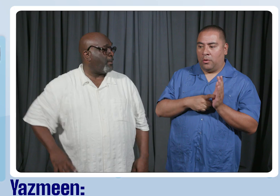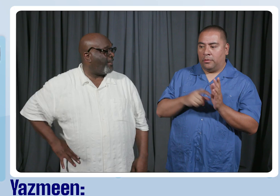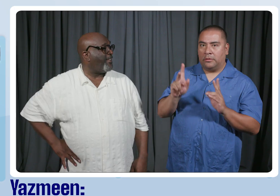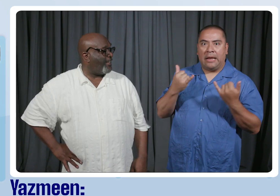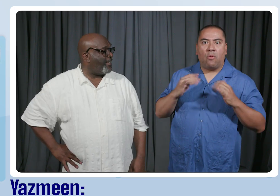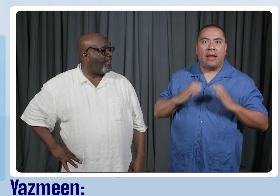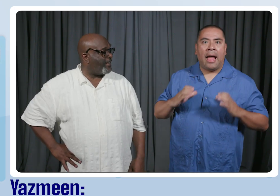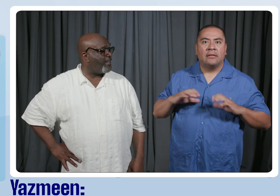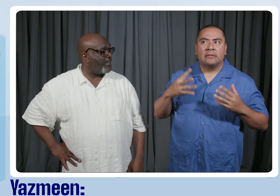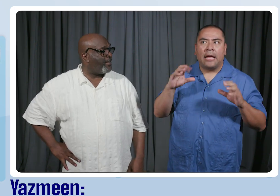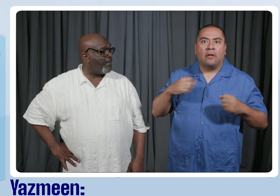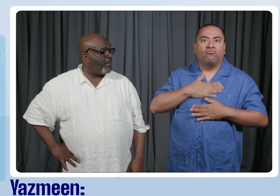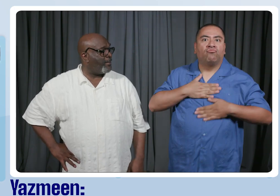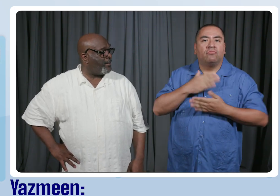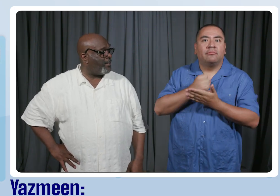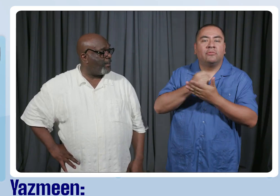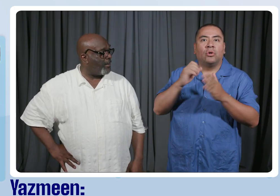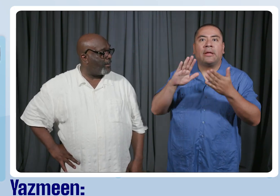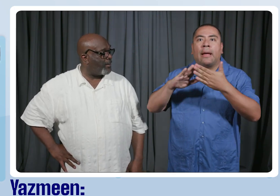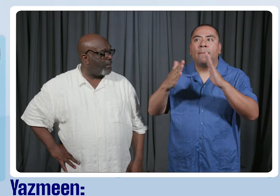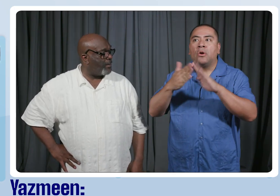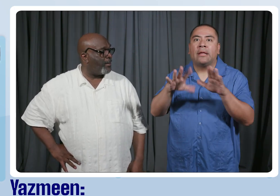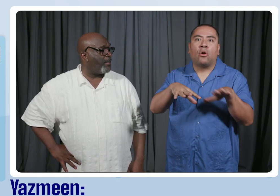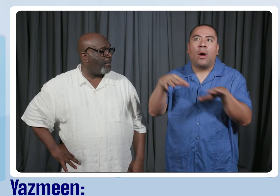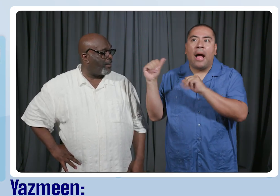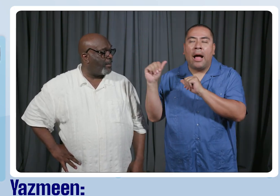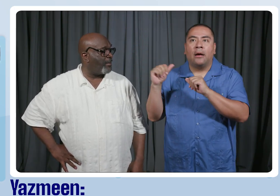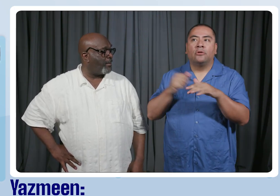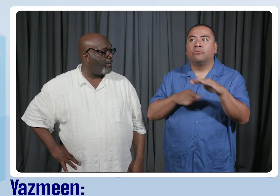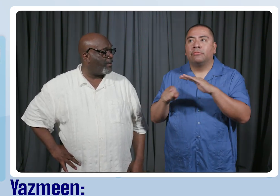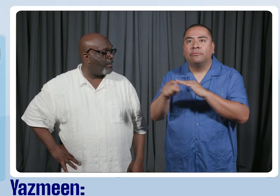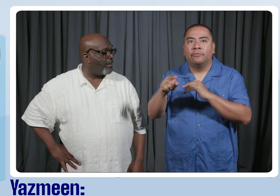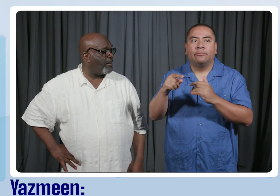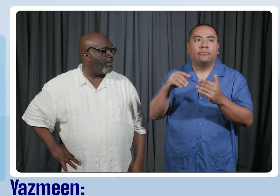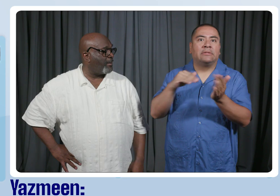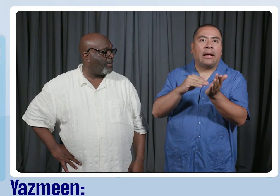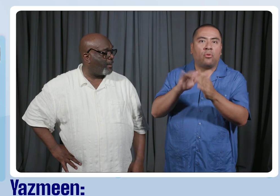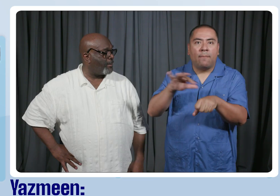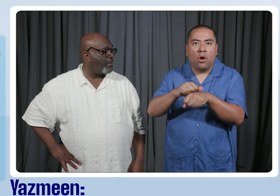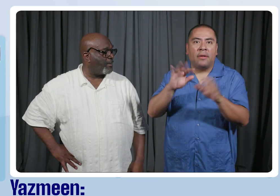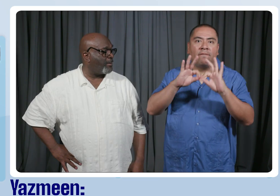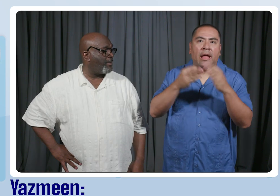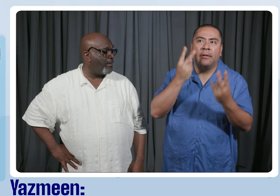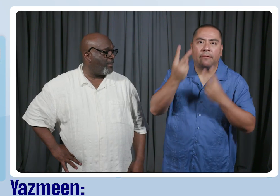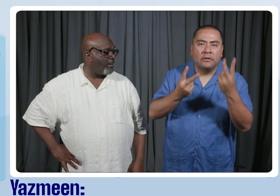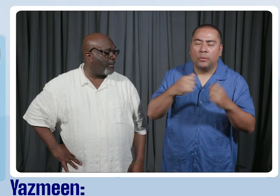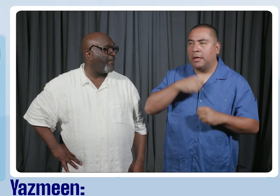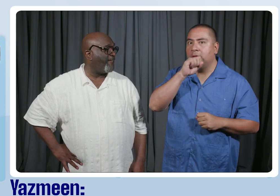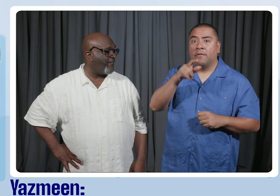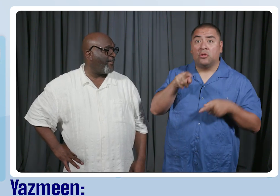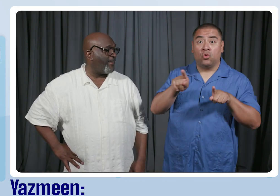enjoy the community again, go out and go to their doctor's appointments or see their families, it's just embracing, and I love it. And during the interview,